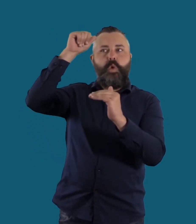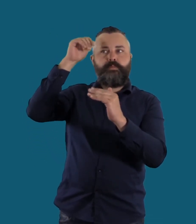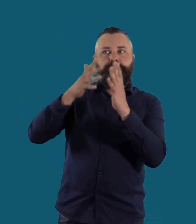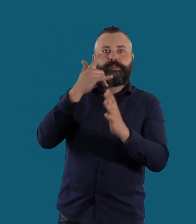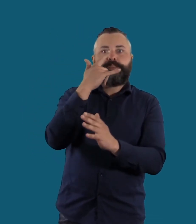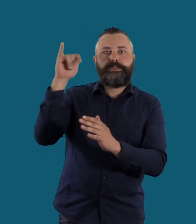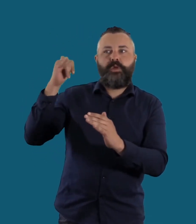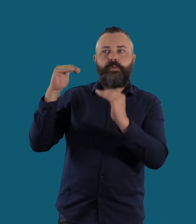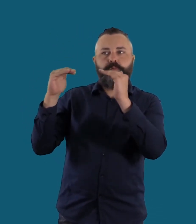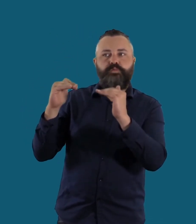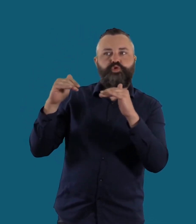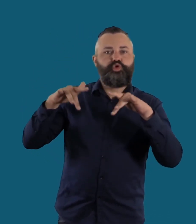of the virus.